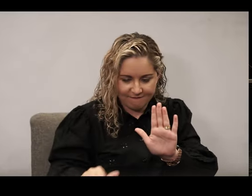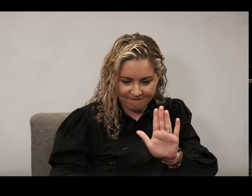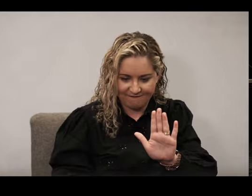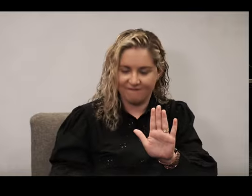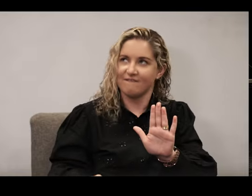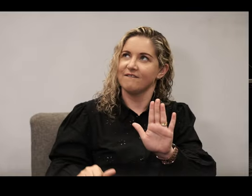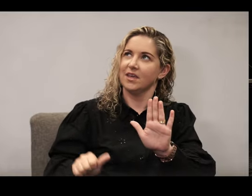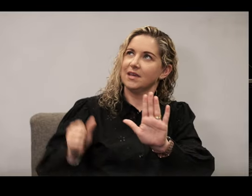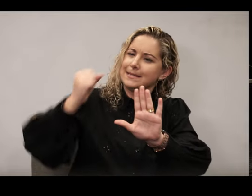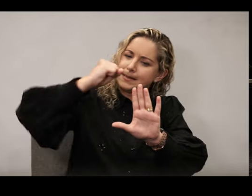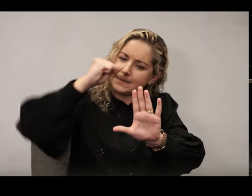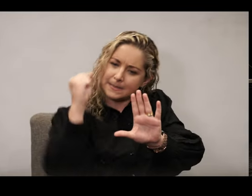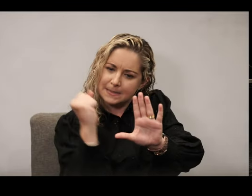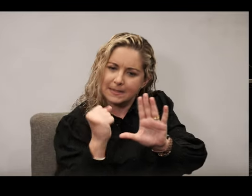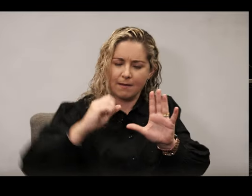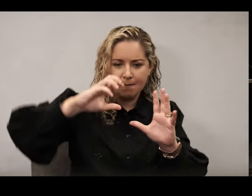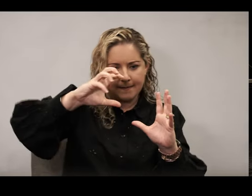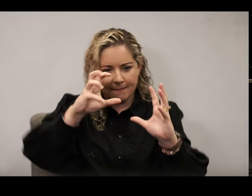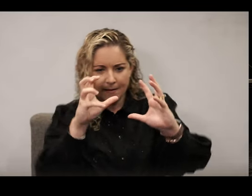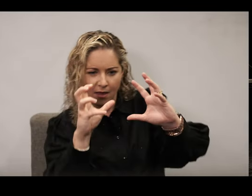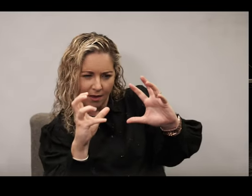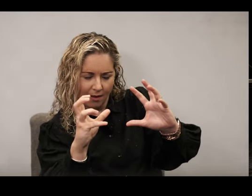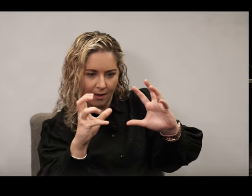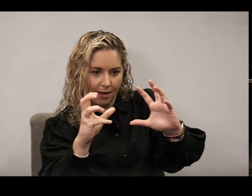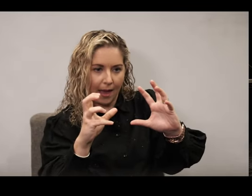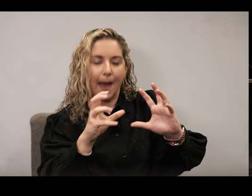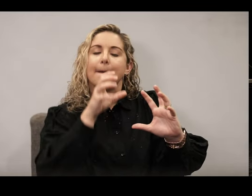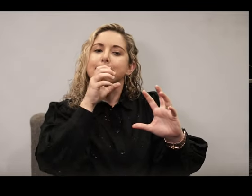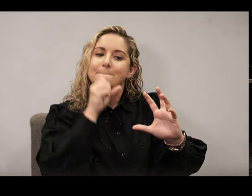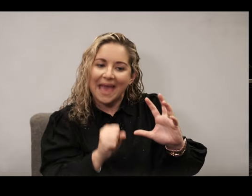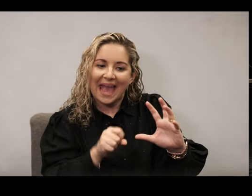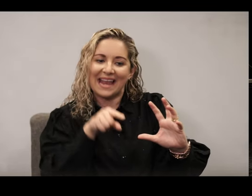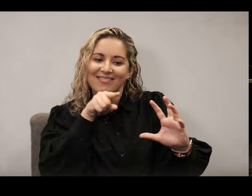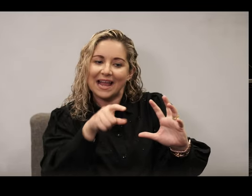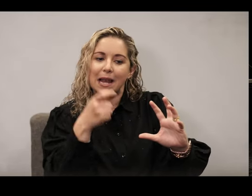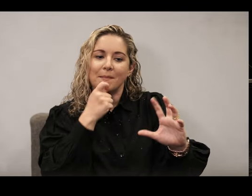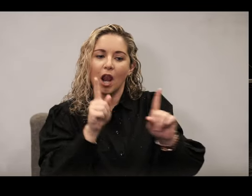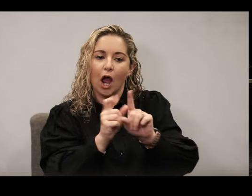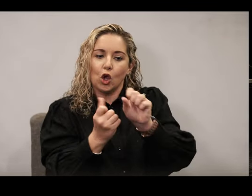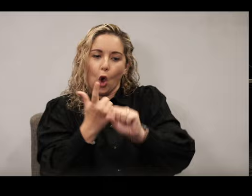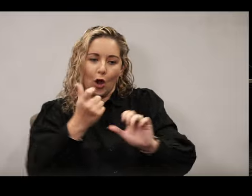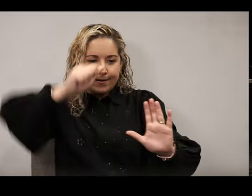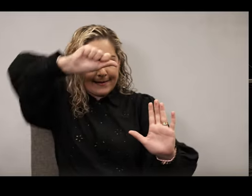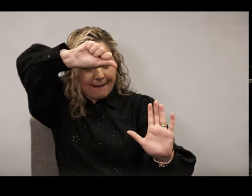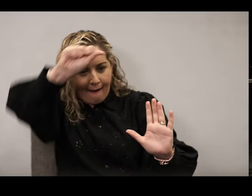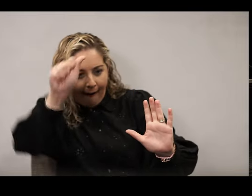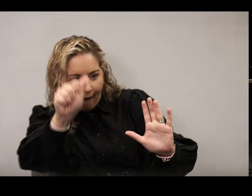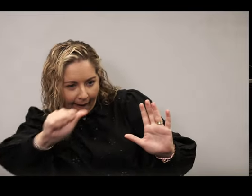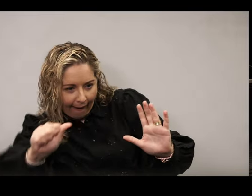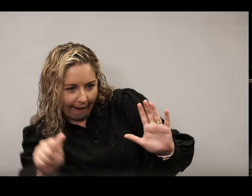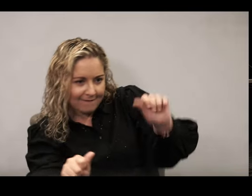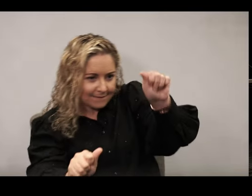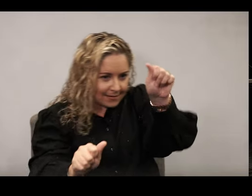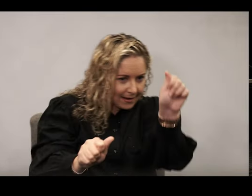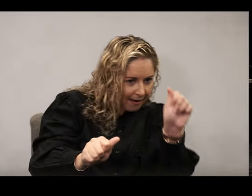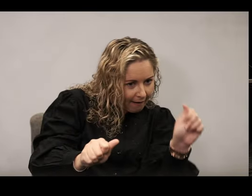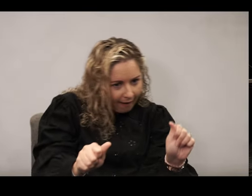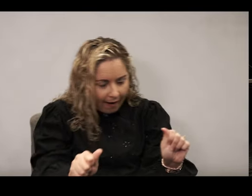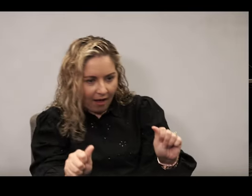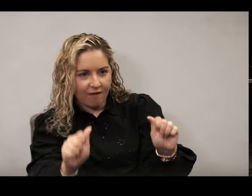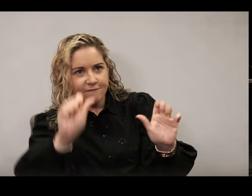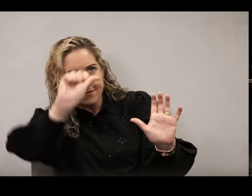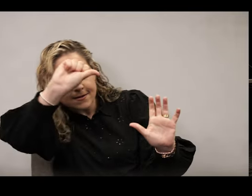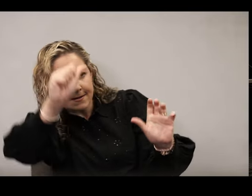or a person. Man is the carving of God, the very representation of